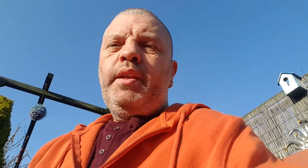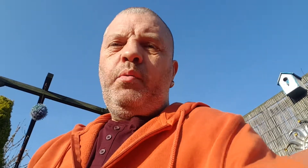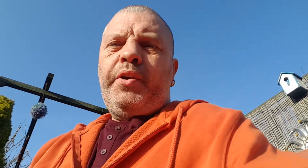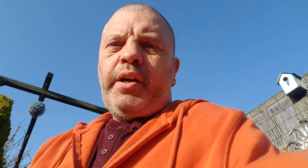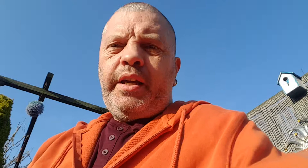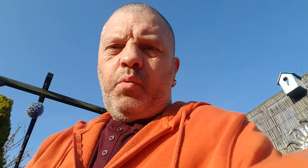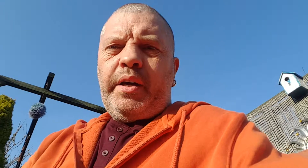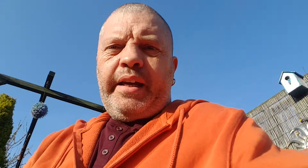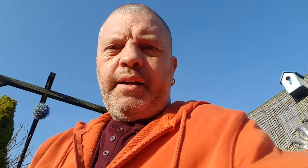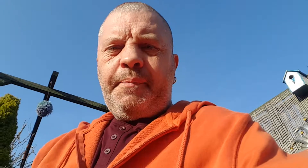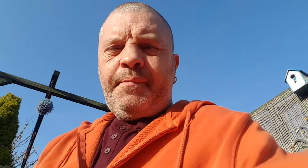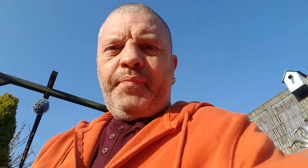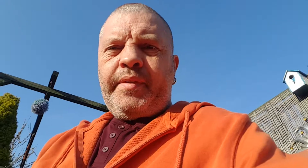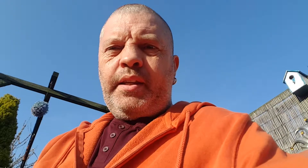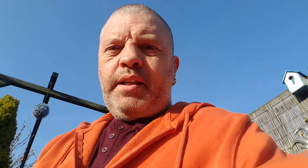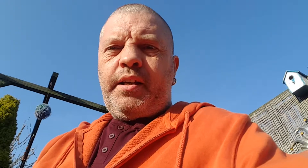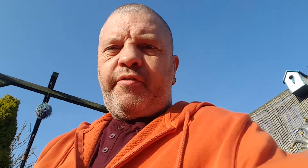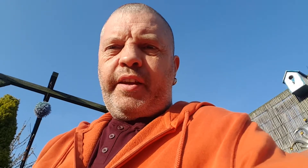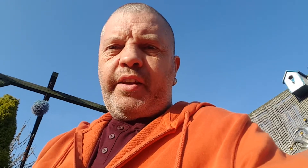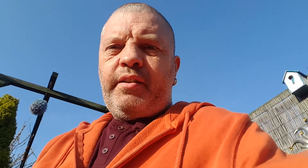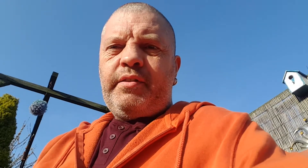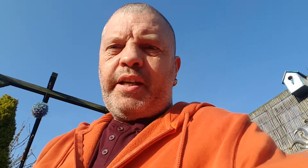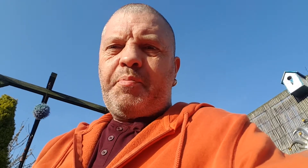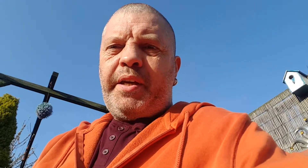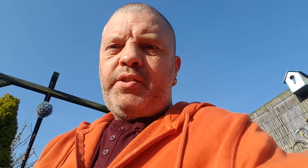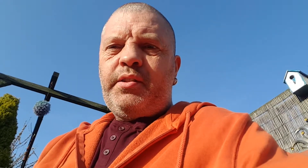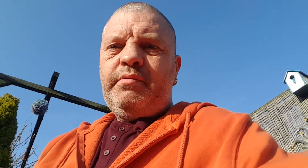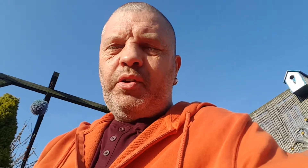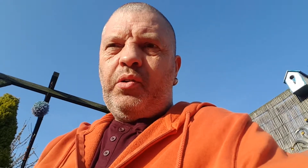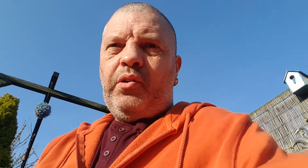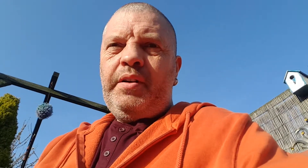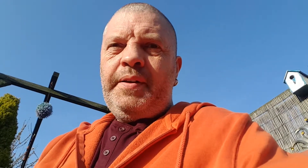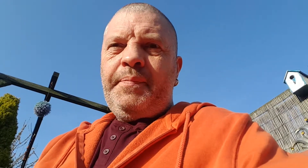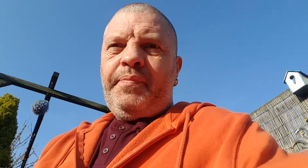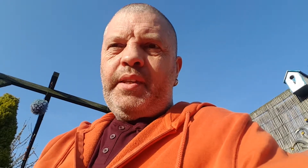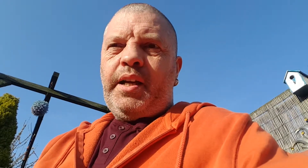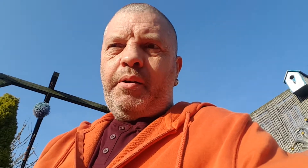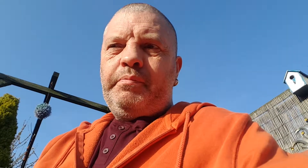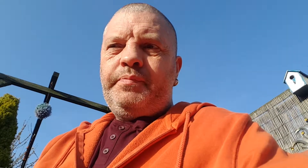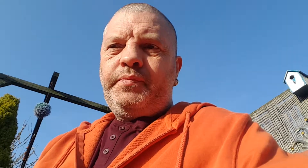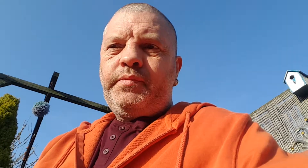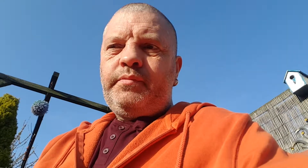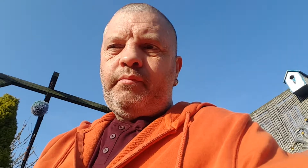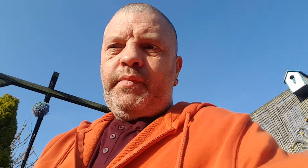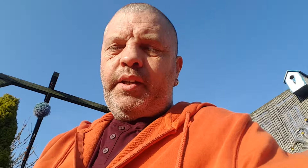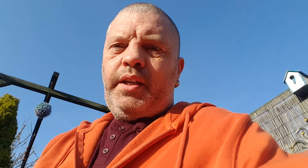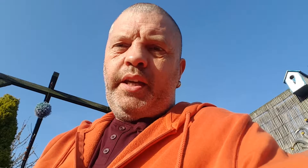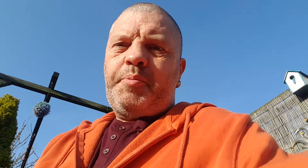When I wear a Fender jazz bass or an